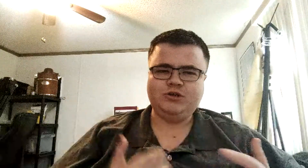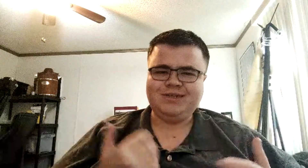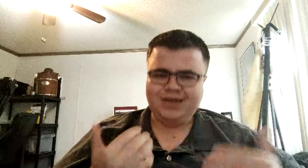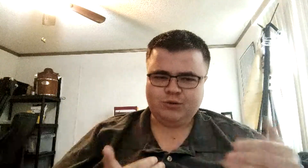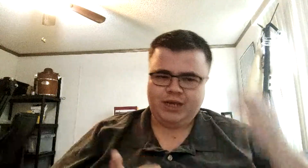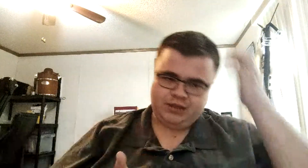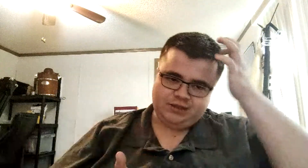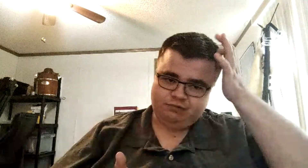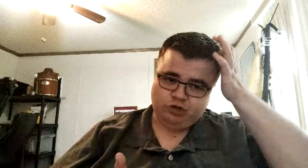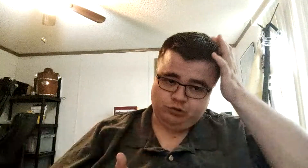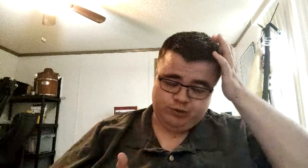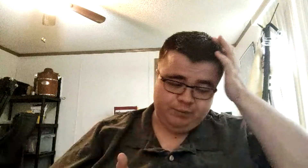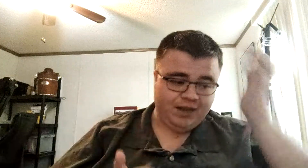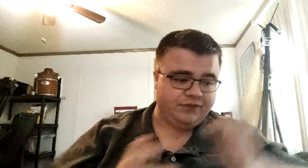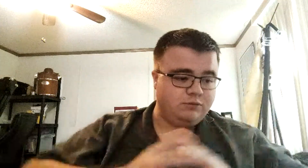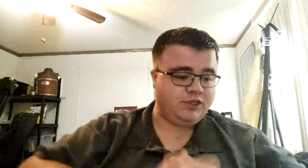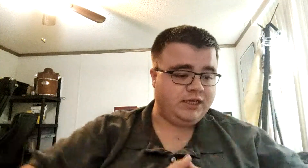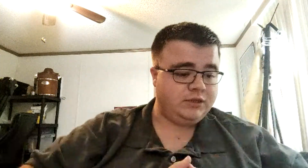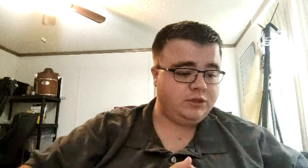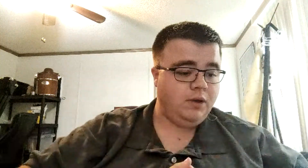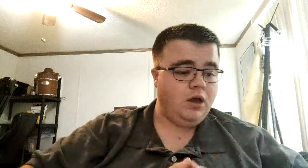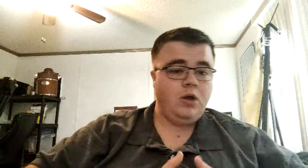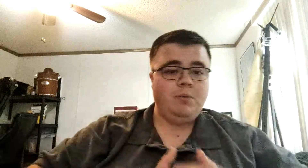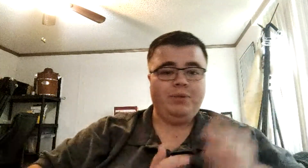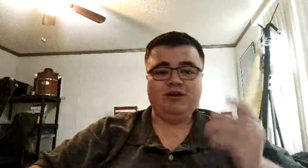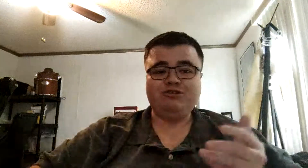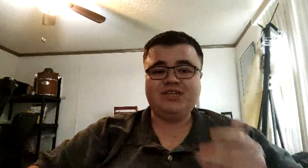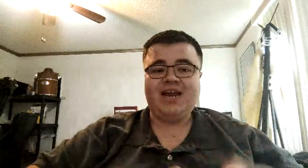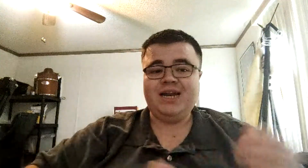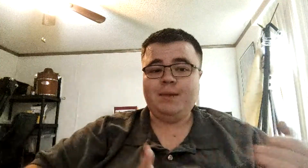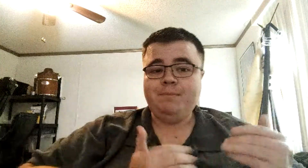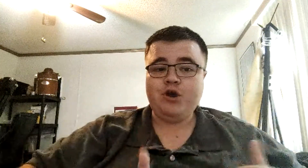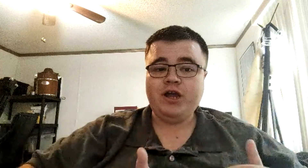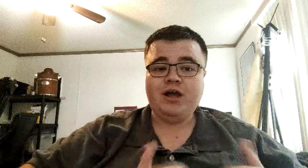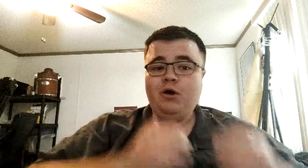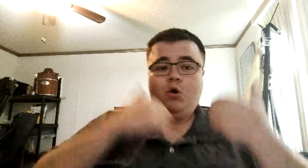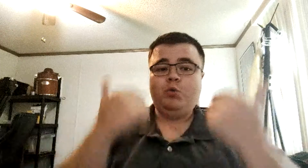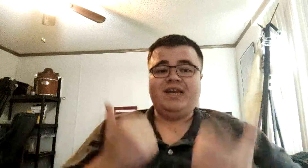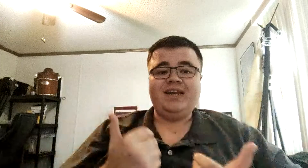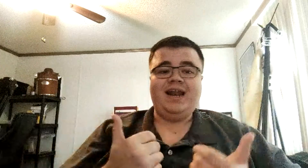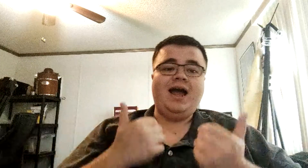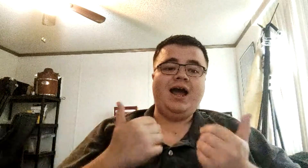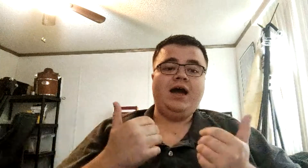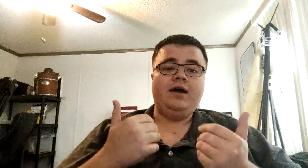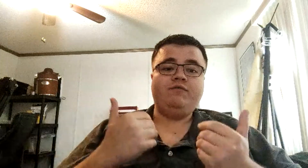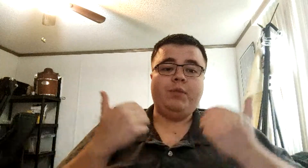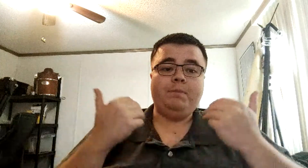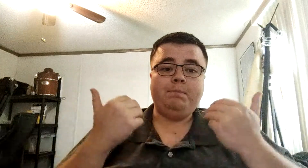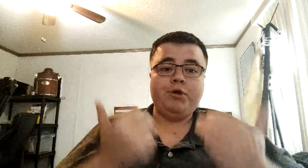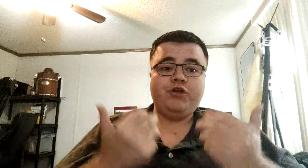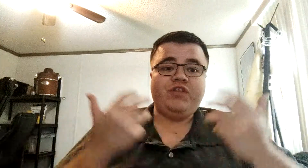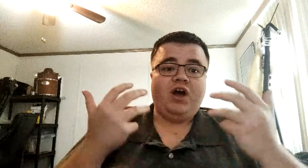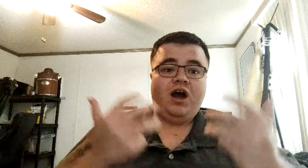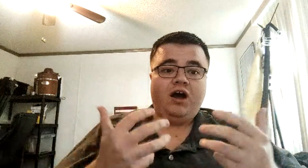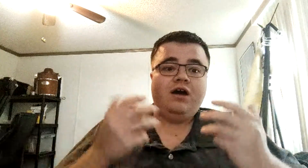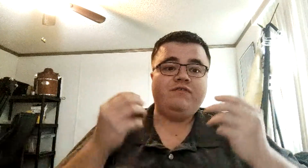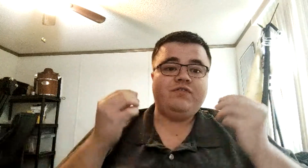to educate the deaf children back in those days. But understand, in America, we didn't have the birth of the